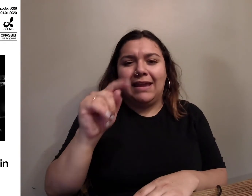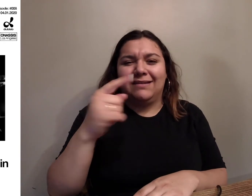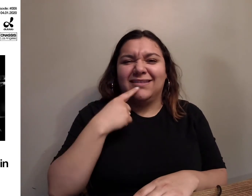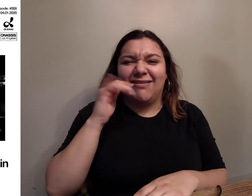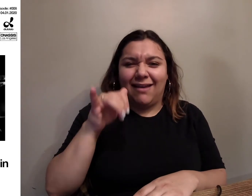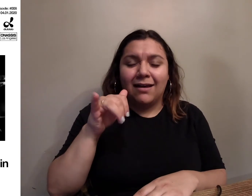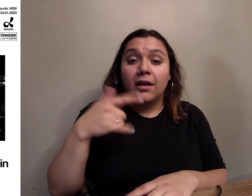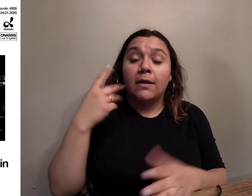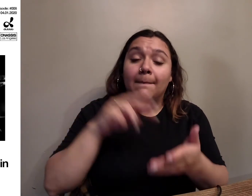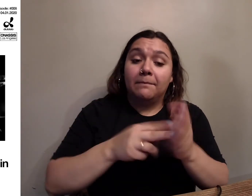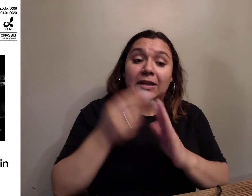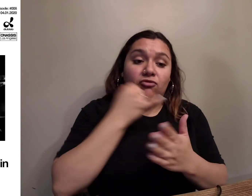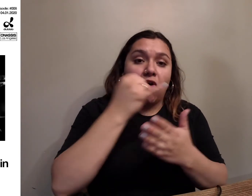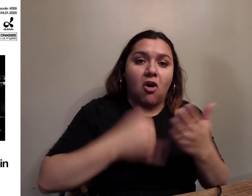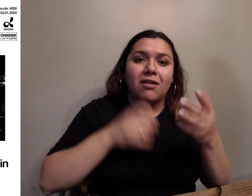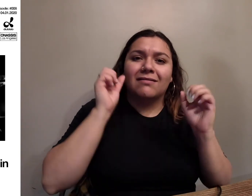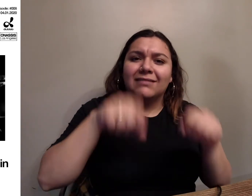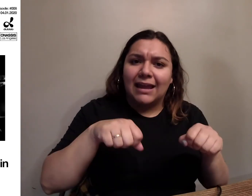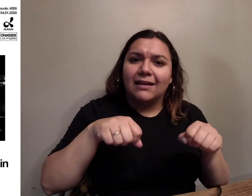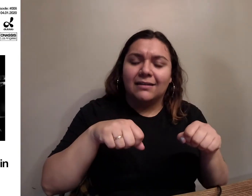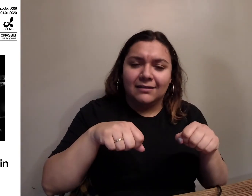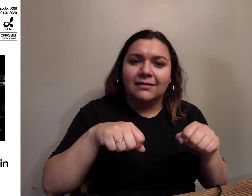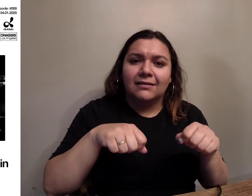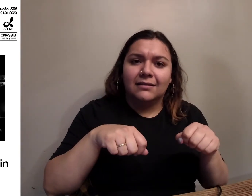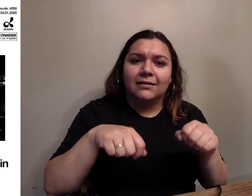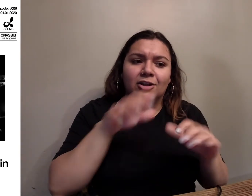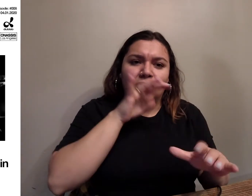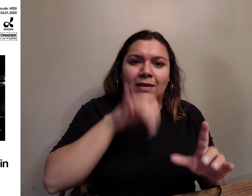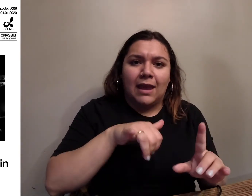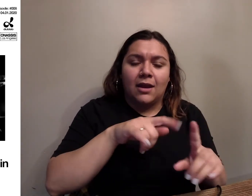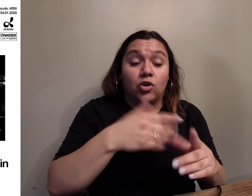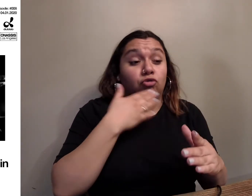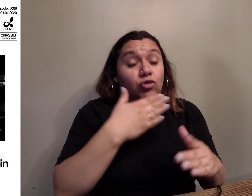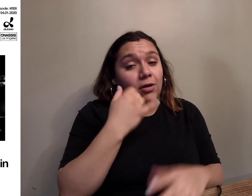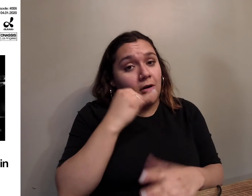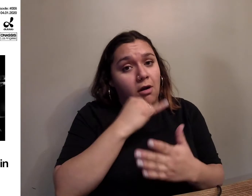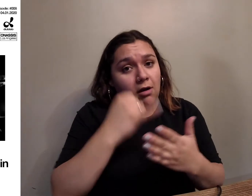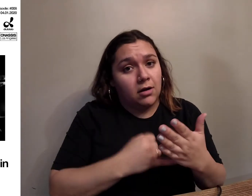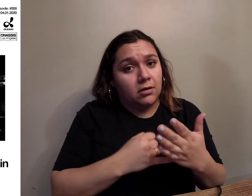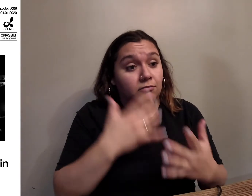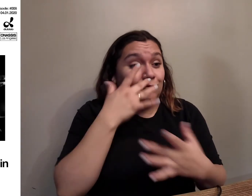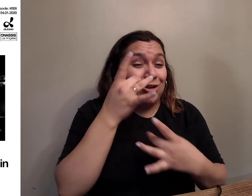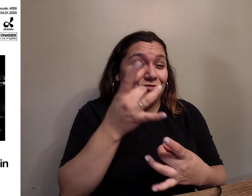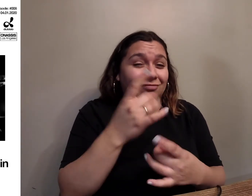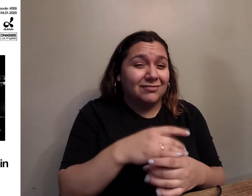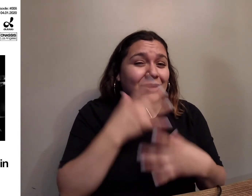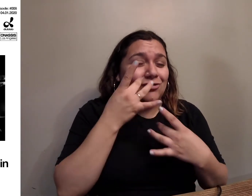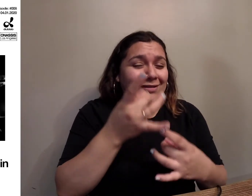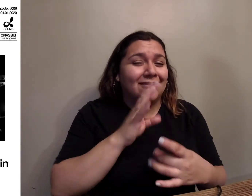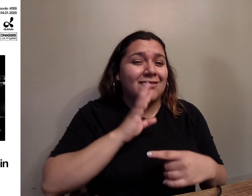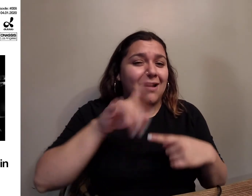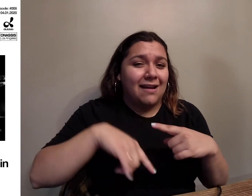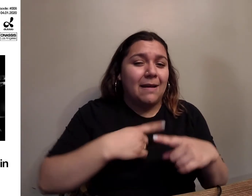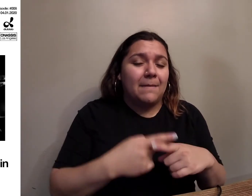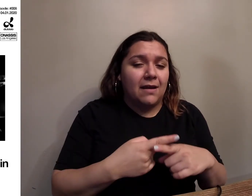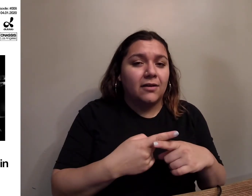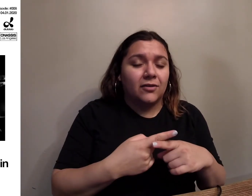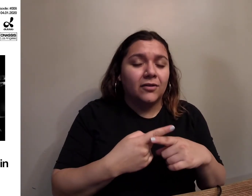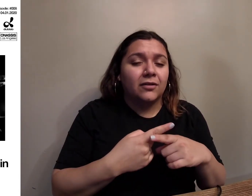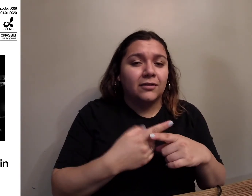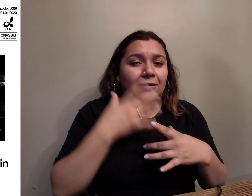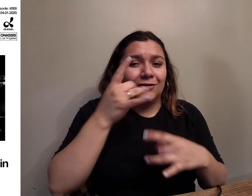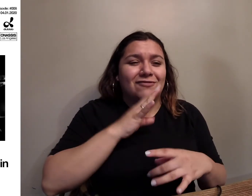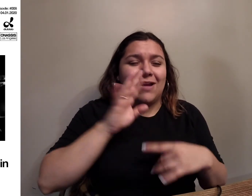that's what art enables us to do, and or good art. I mean, interesting stuff. You were talking to Werner Herzog. You know,